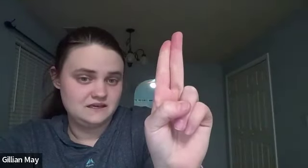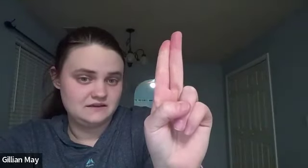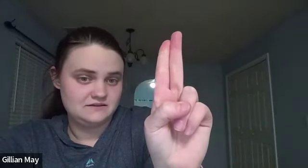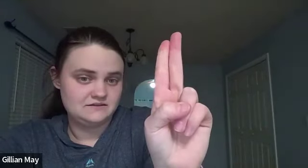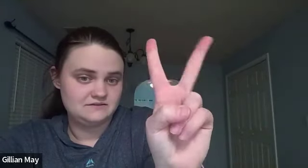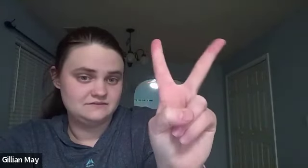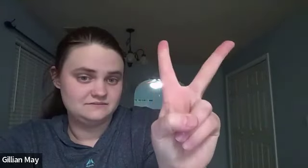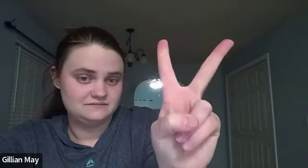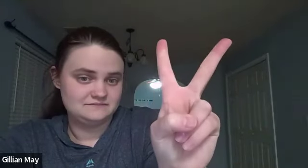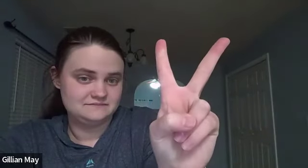V.